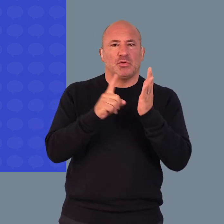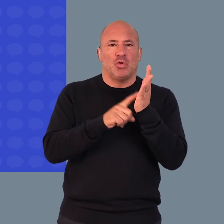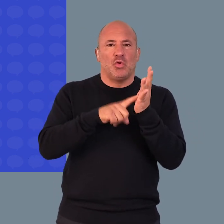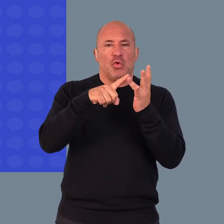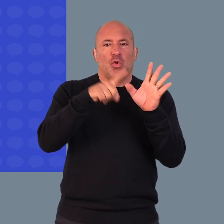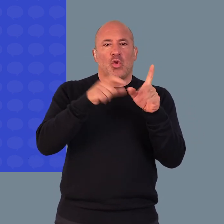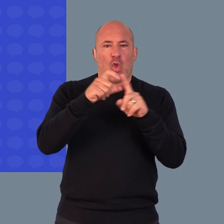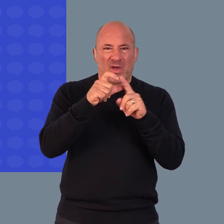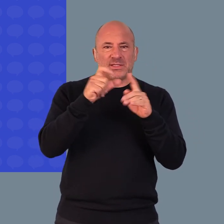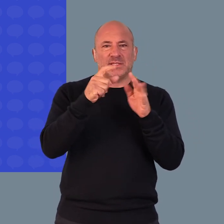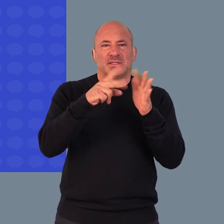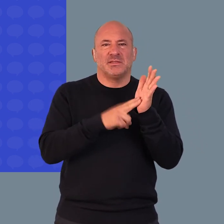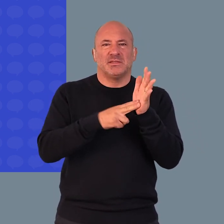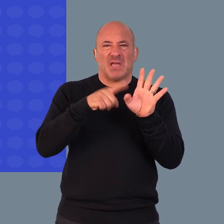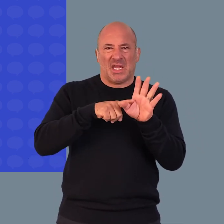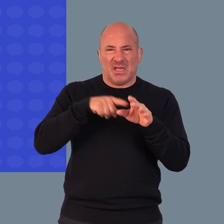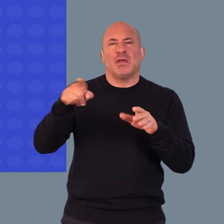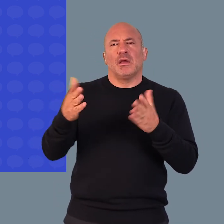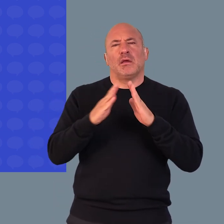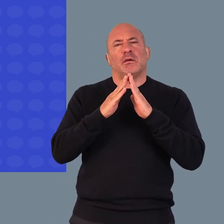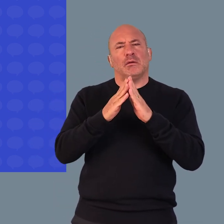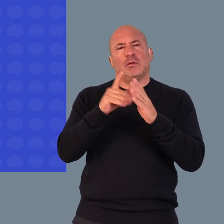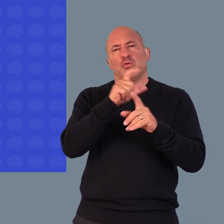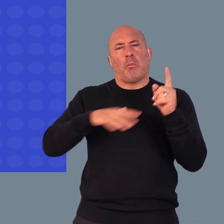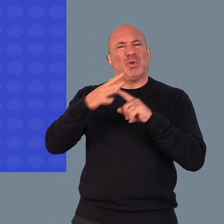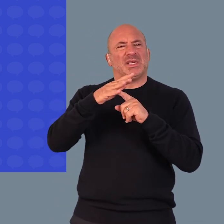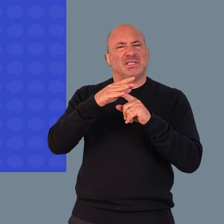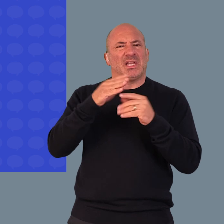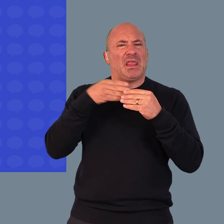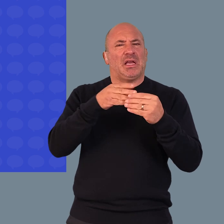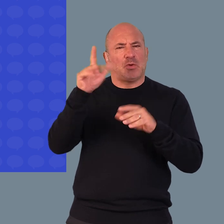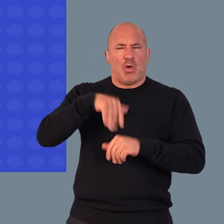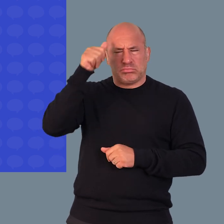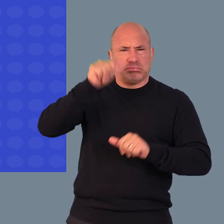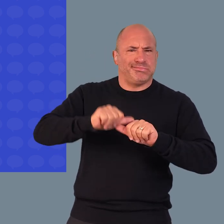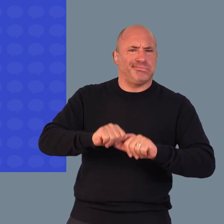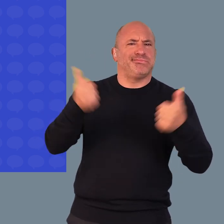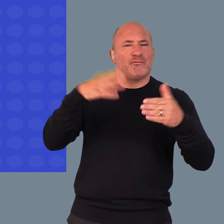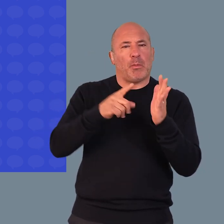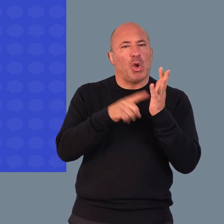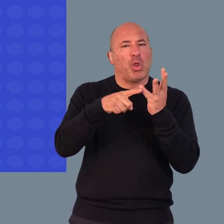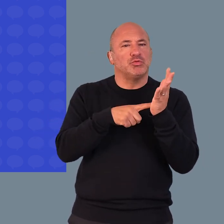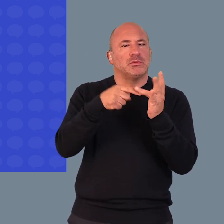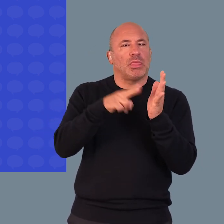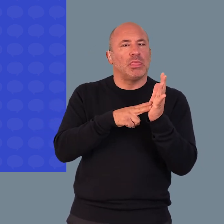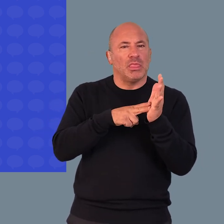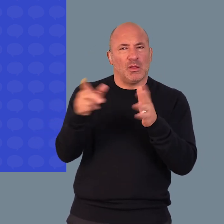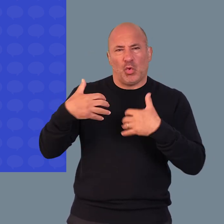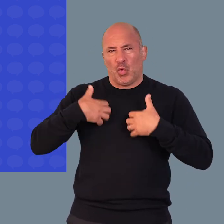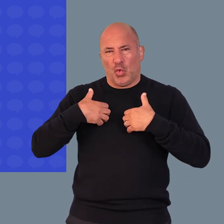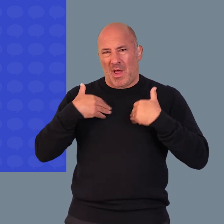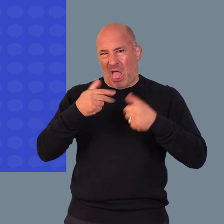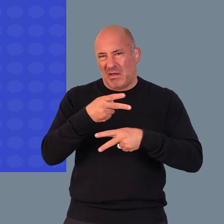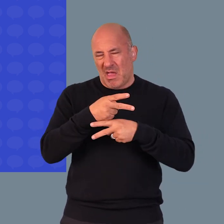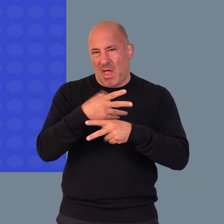So, we asked Reverend Lloyd Denny, a well-known and trusted faith community leader from Luton, who's interested in healthcare, to help